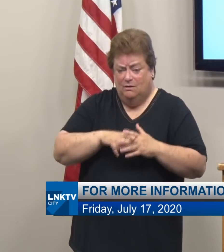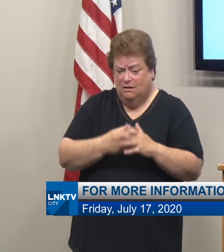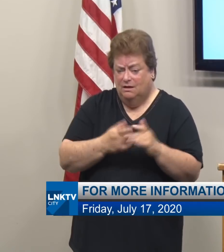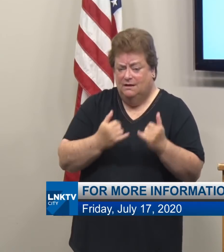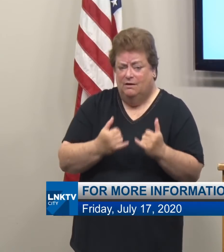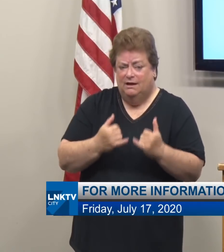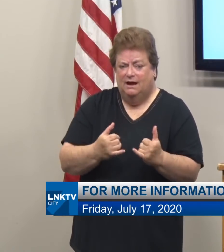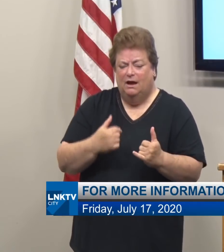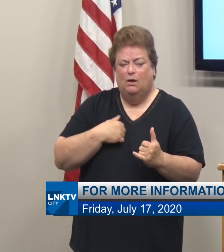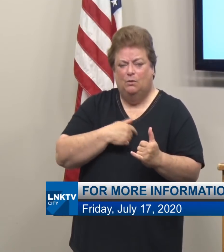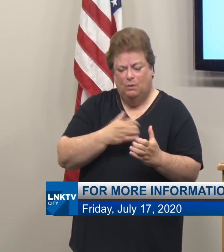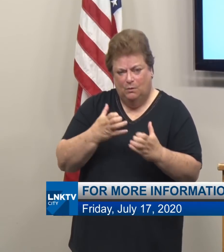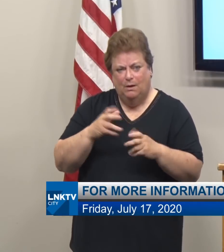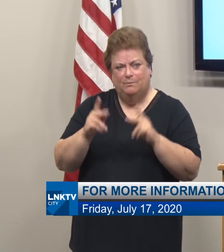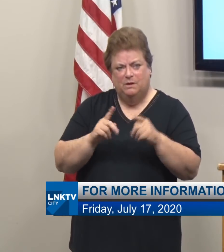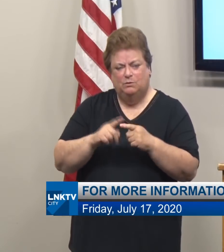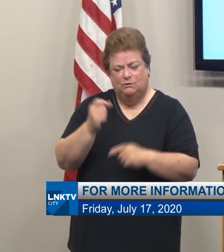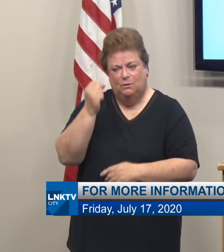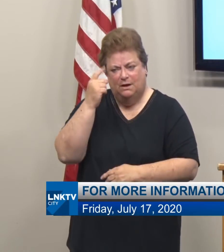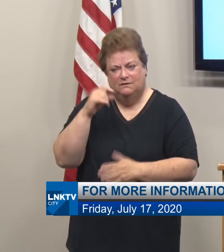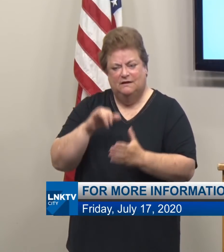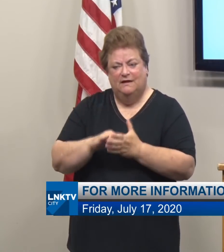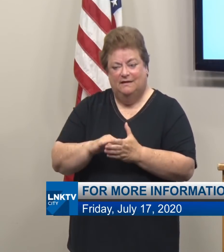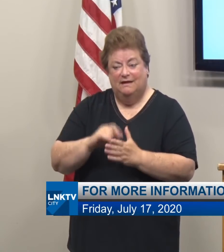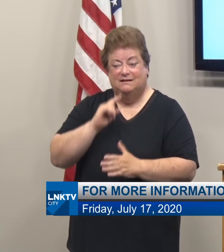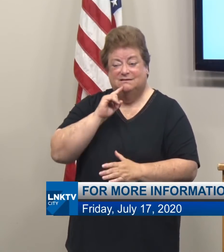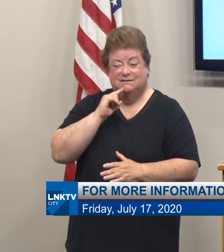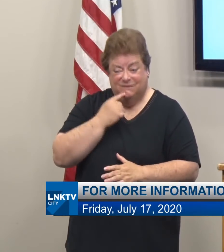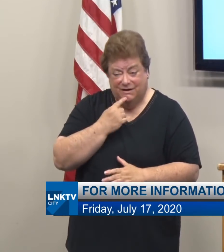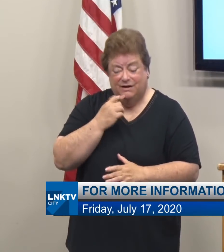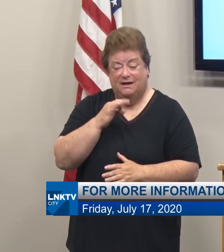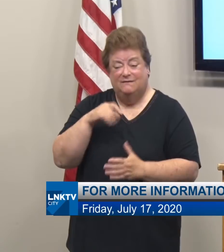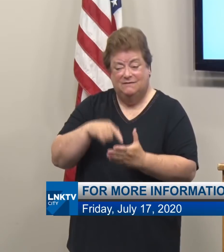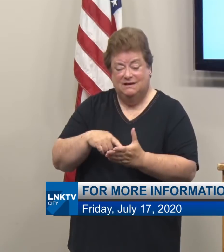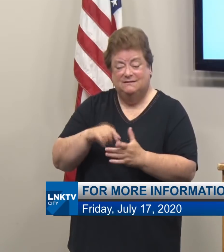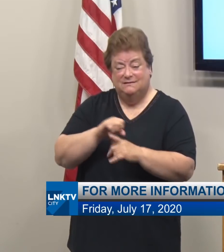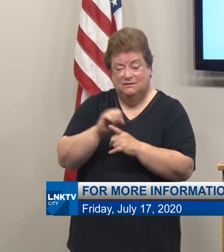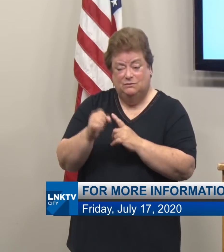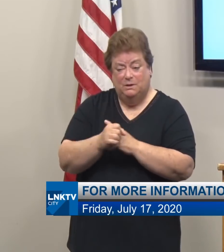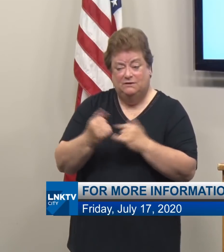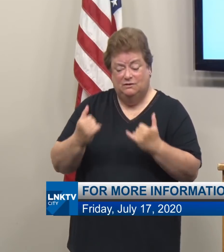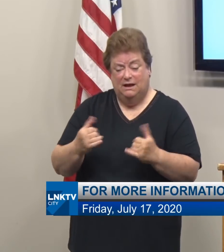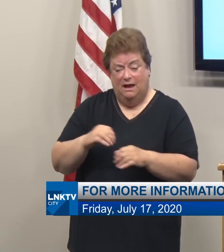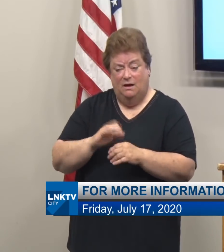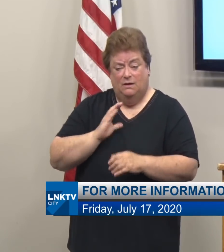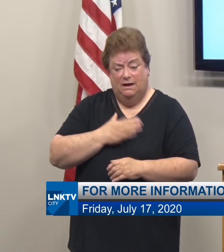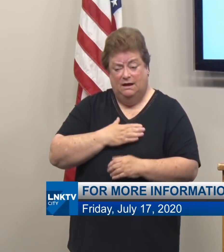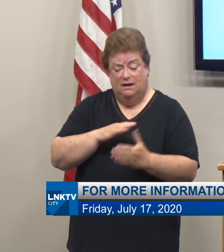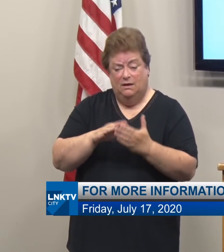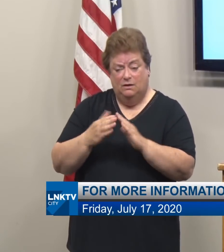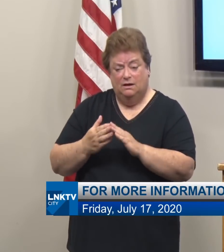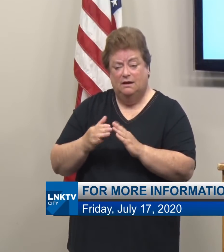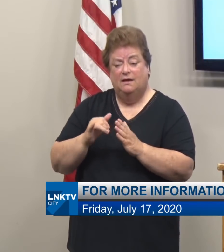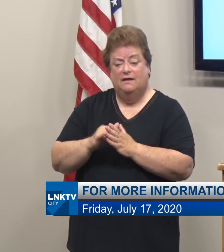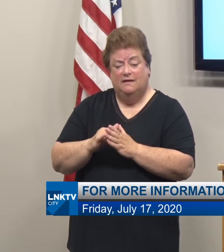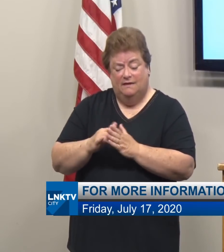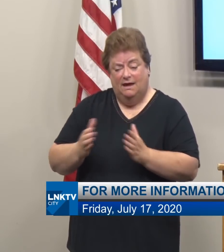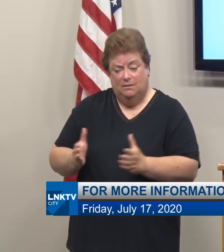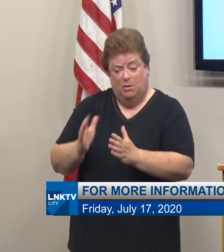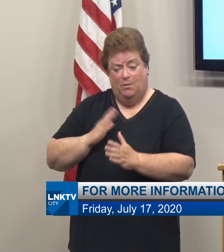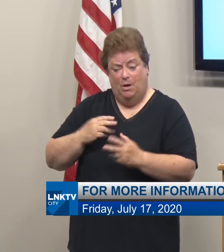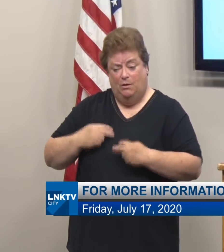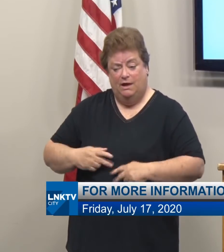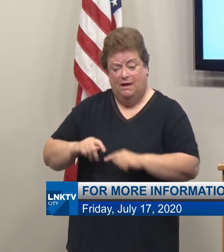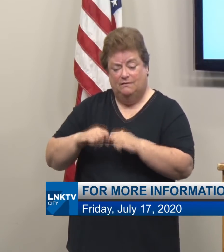we do want people to understand that the severity of our situation in Lincoln and Lancaster County did prompt our health team to consider